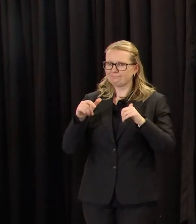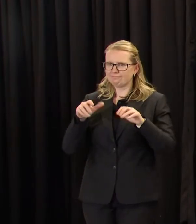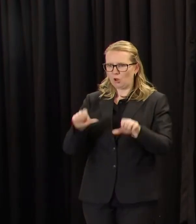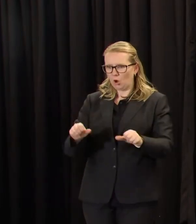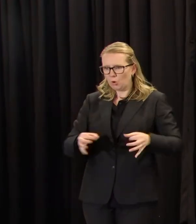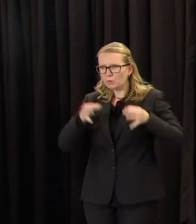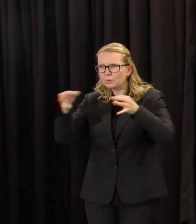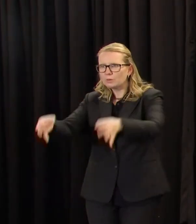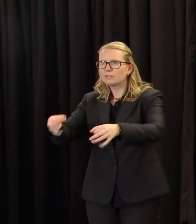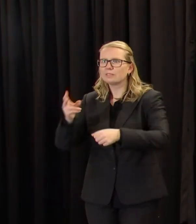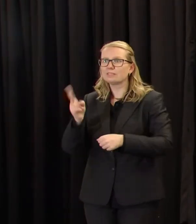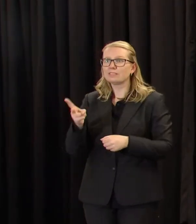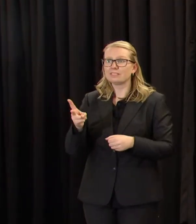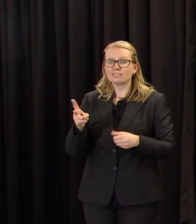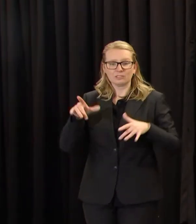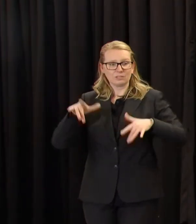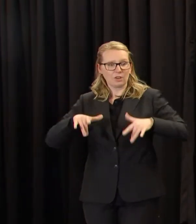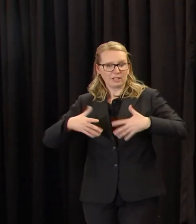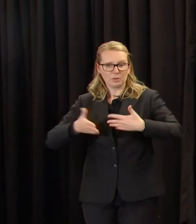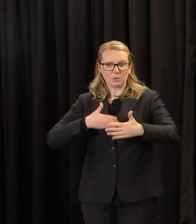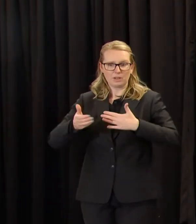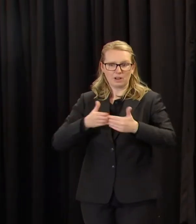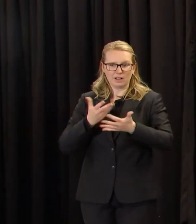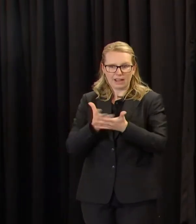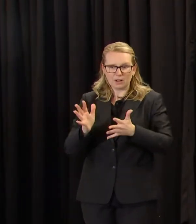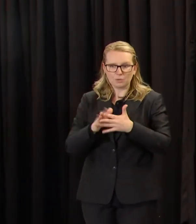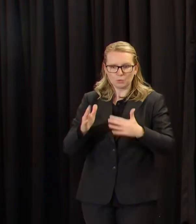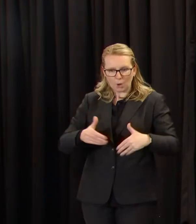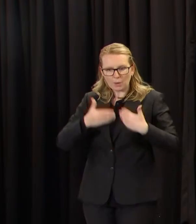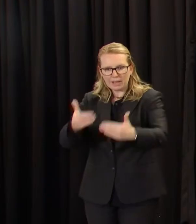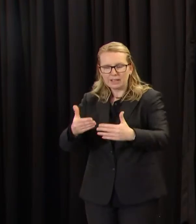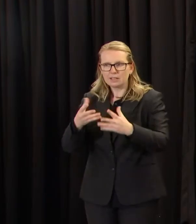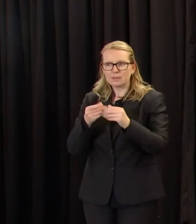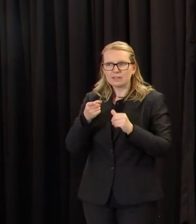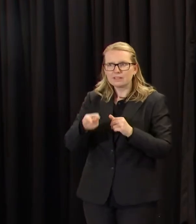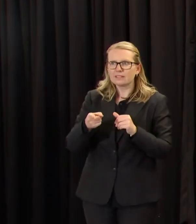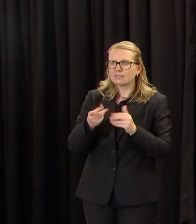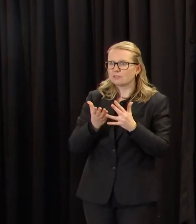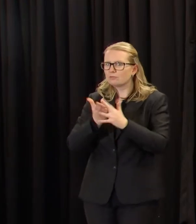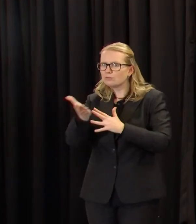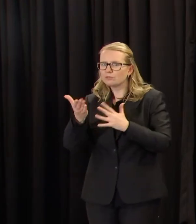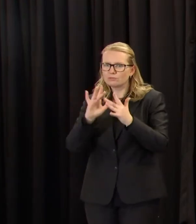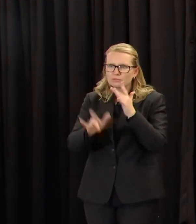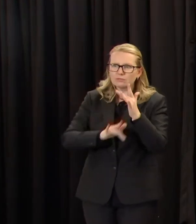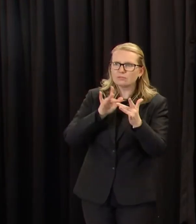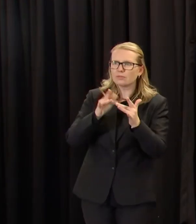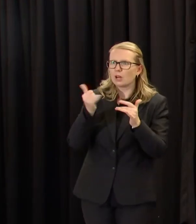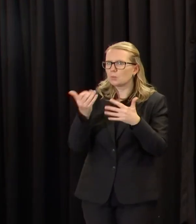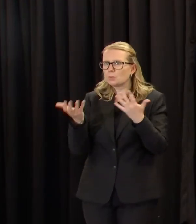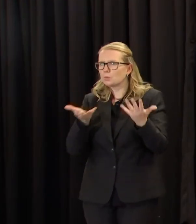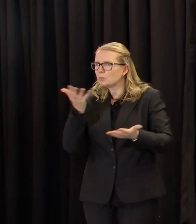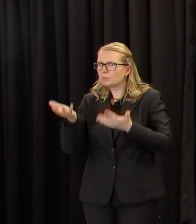for Parliament to sit safely or remotely? You'd need to speak to the President or the Speaker about that.